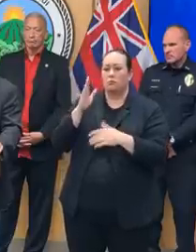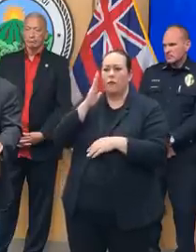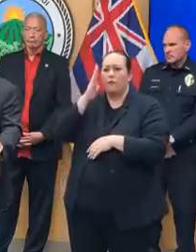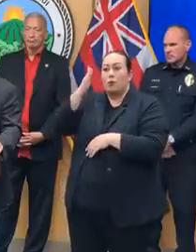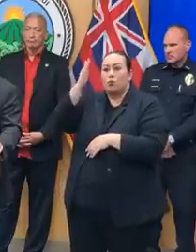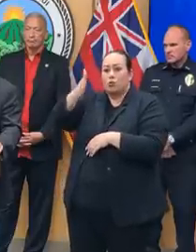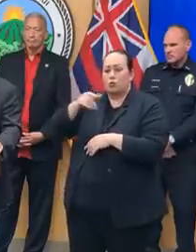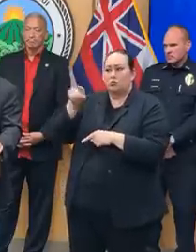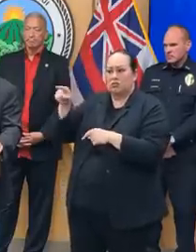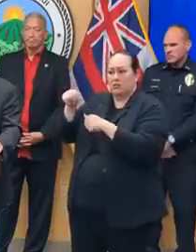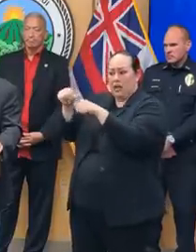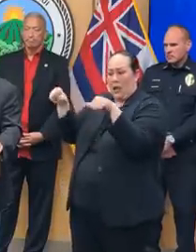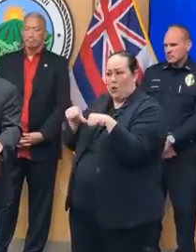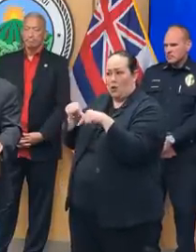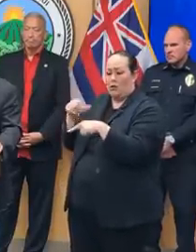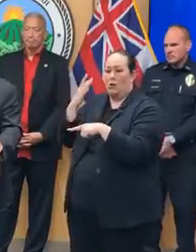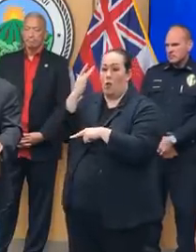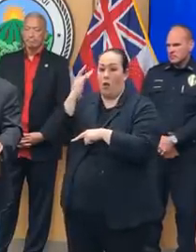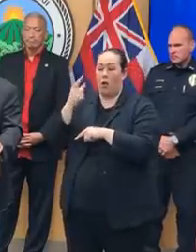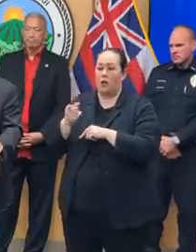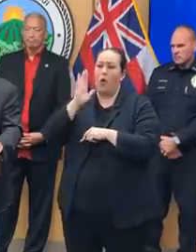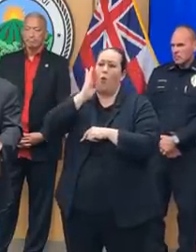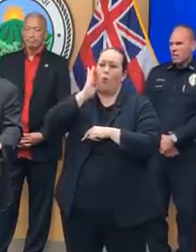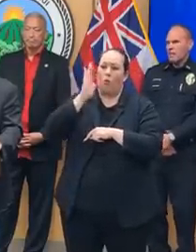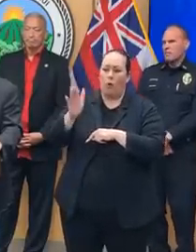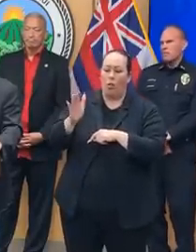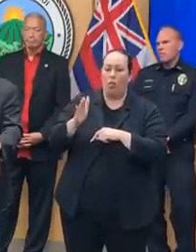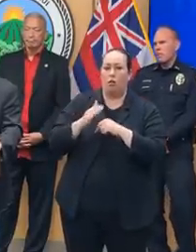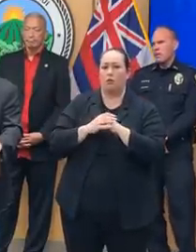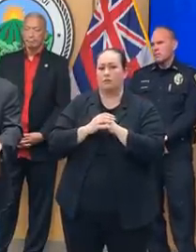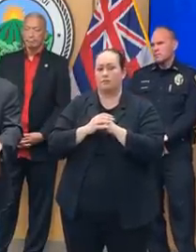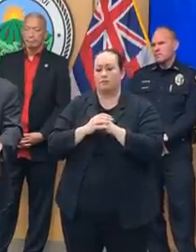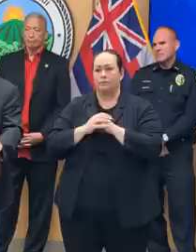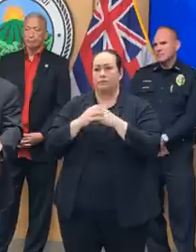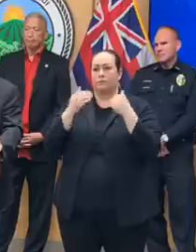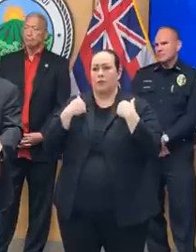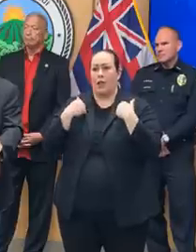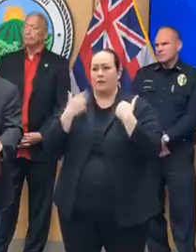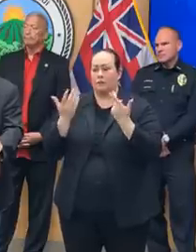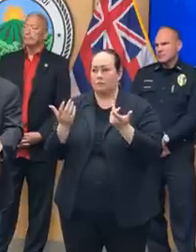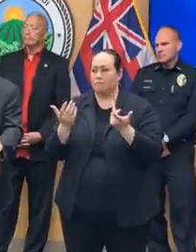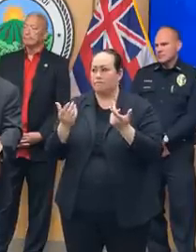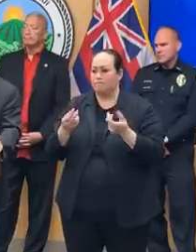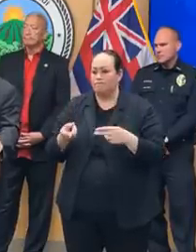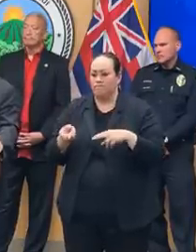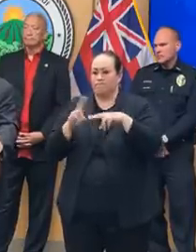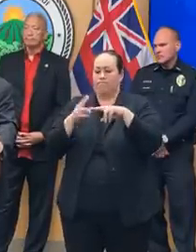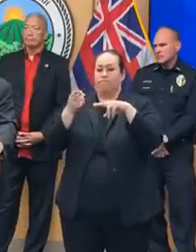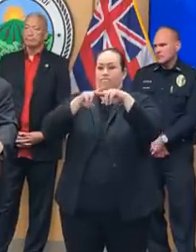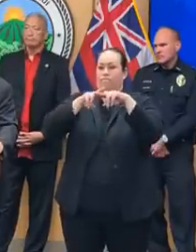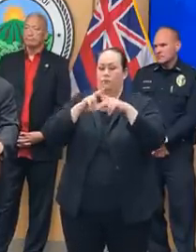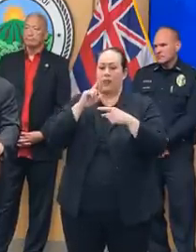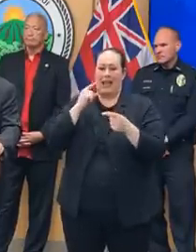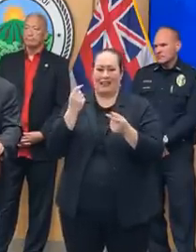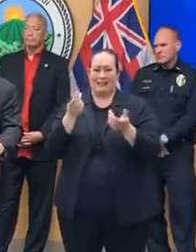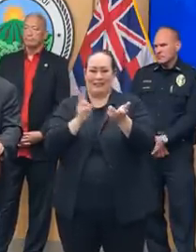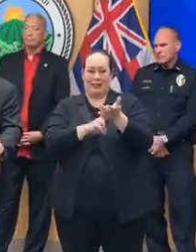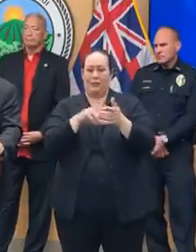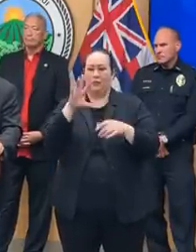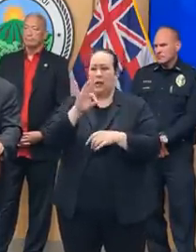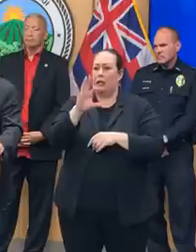region, because there's, number one, going to be a huge lift. I signed off on a $99